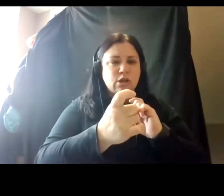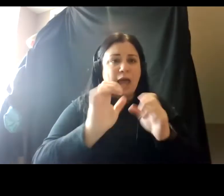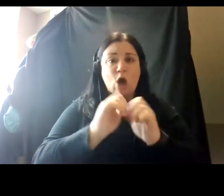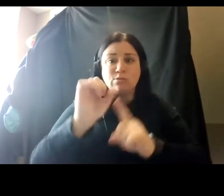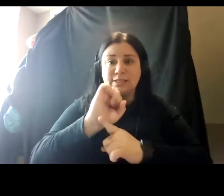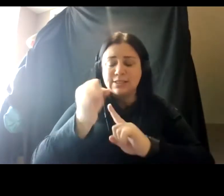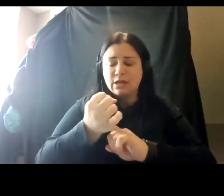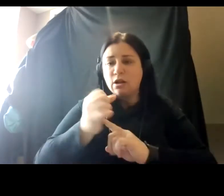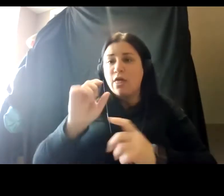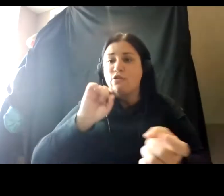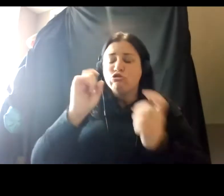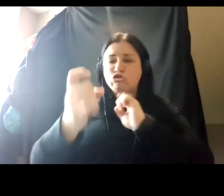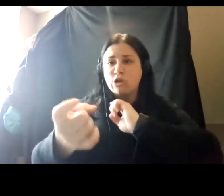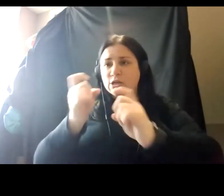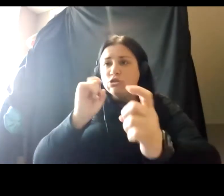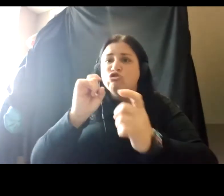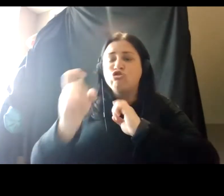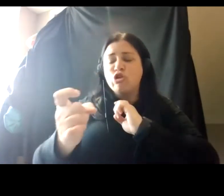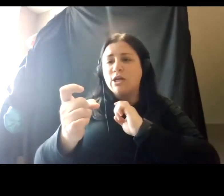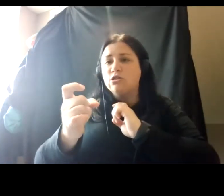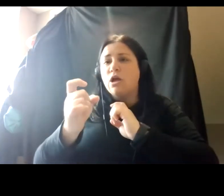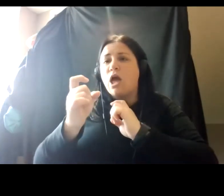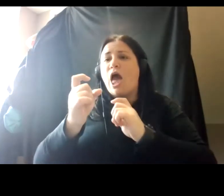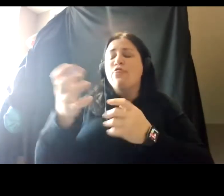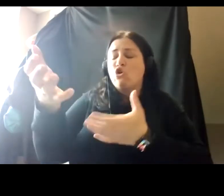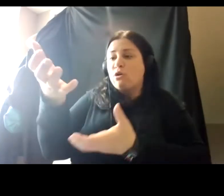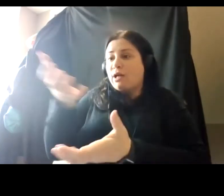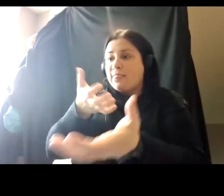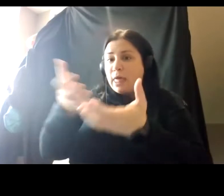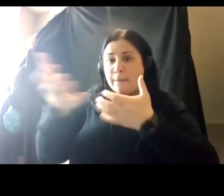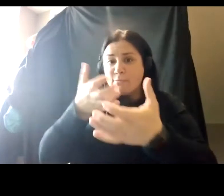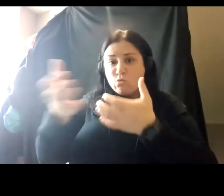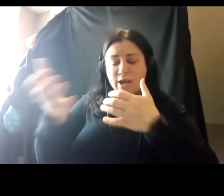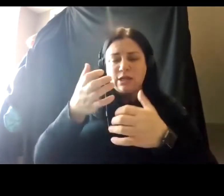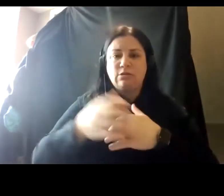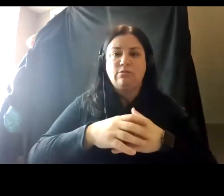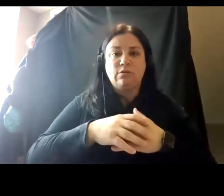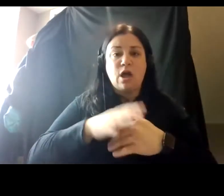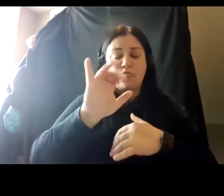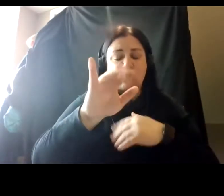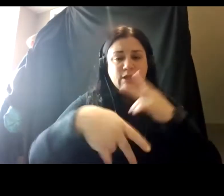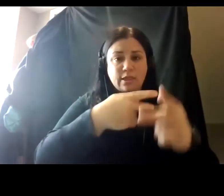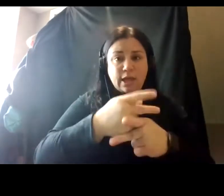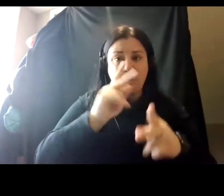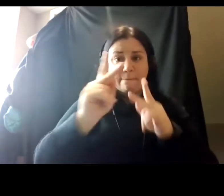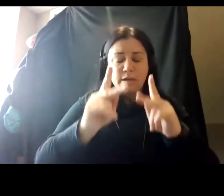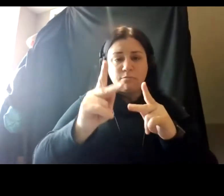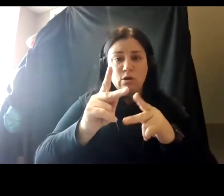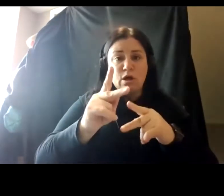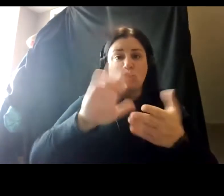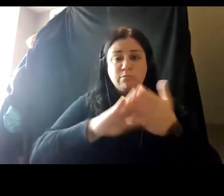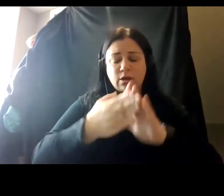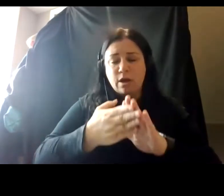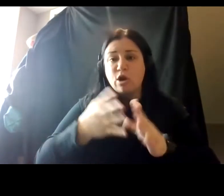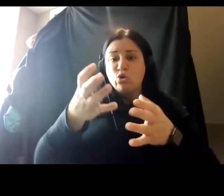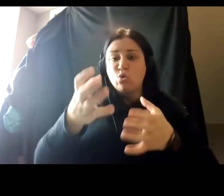They're changing, they're innovating, they're collaborating, they're innovating with others. And those are the people that I really hope you all are, you strive to be,